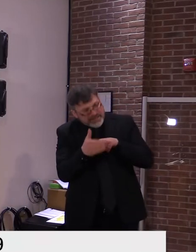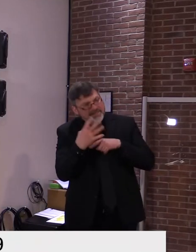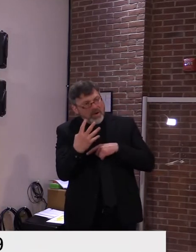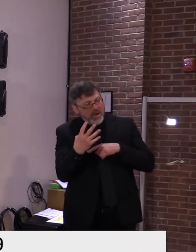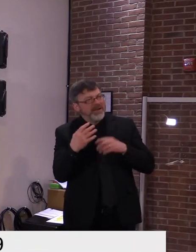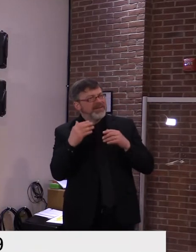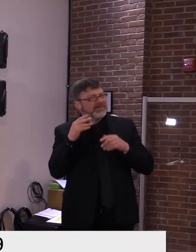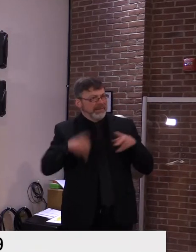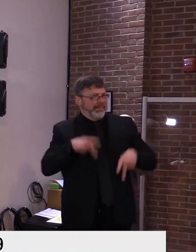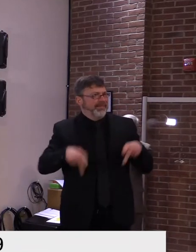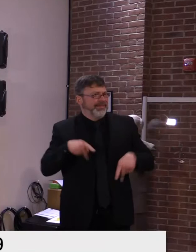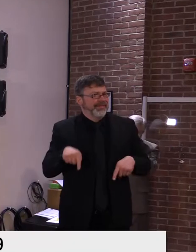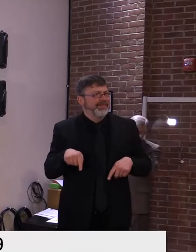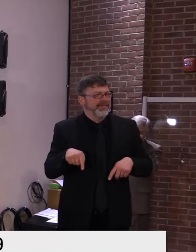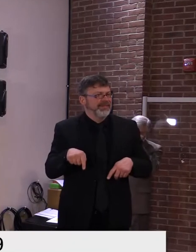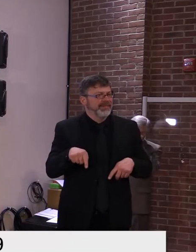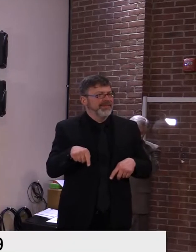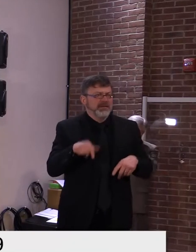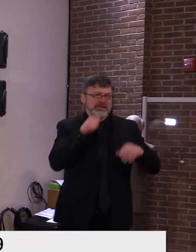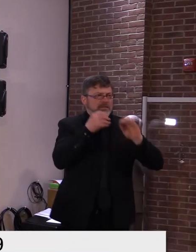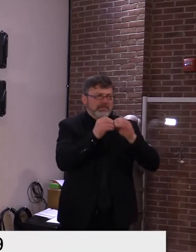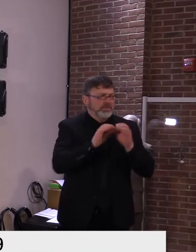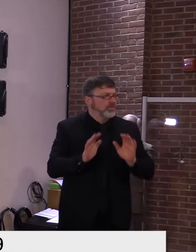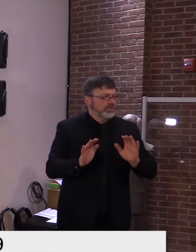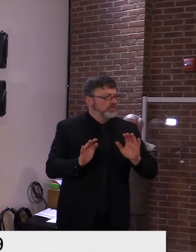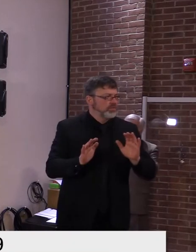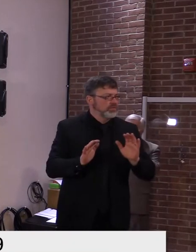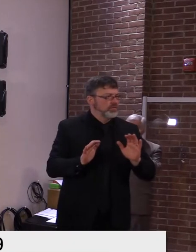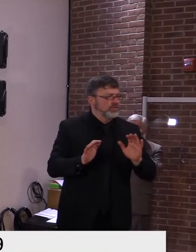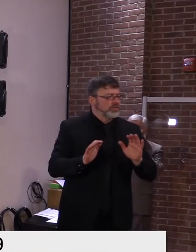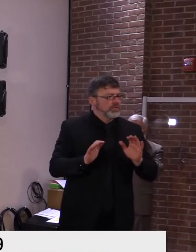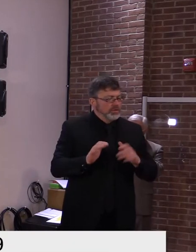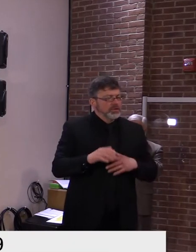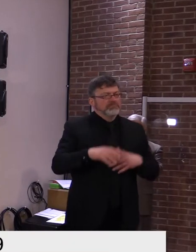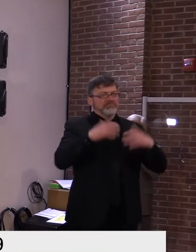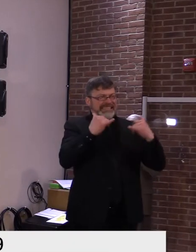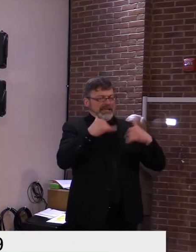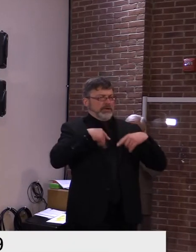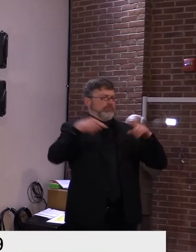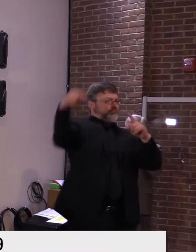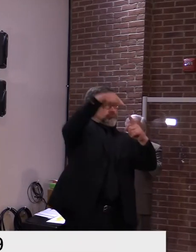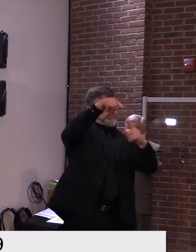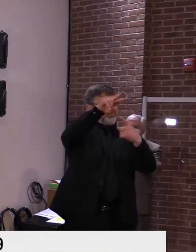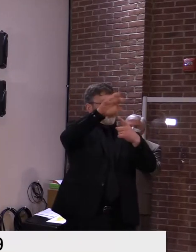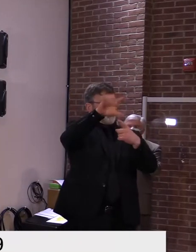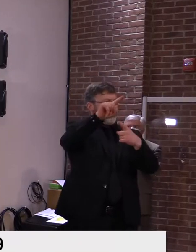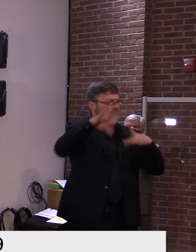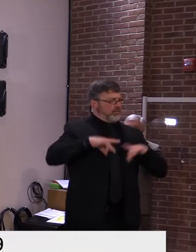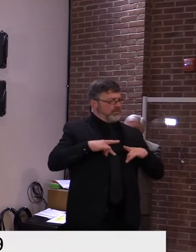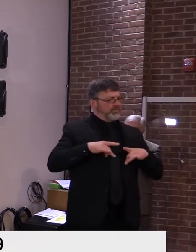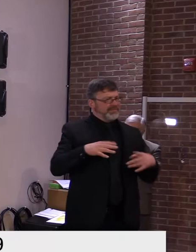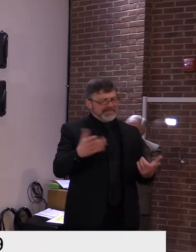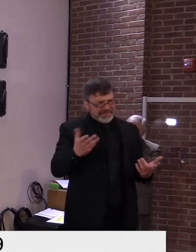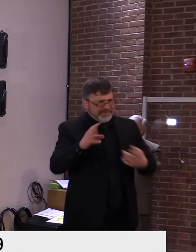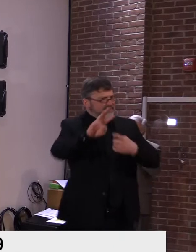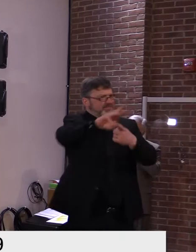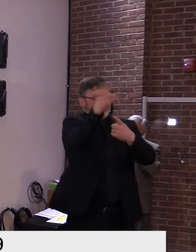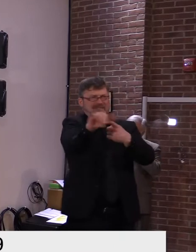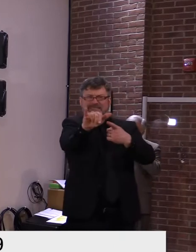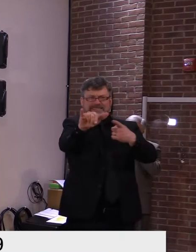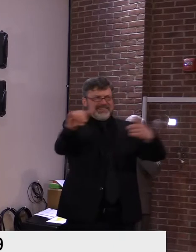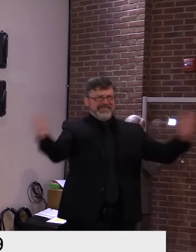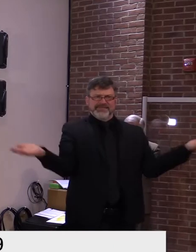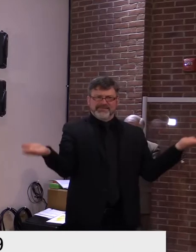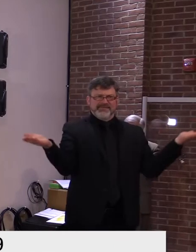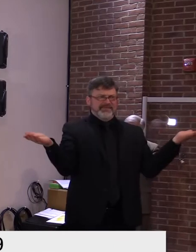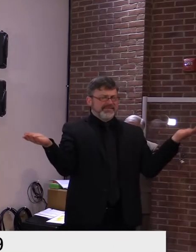high number of cases now when we seem so close to the finish line? The answer is both simple and